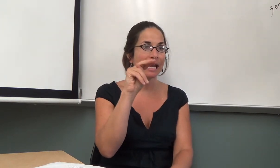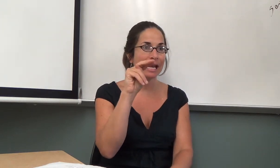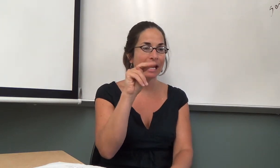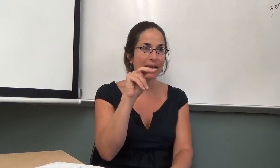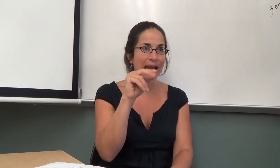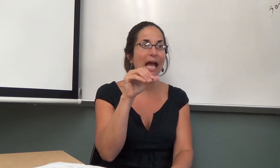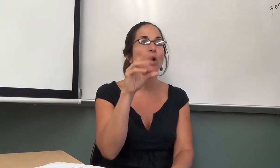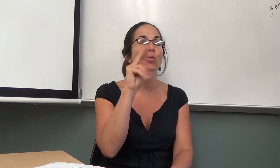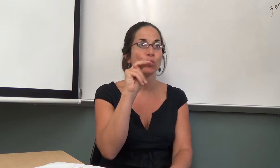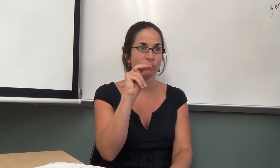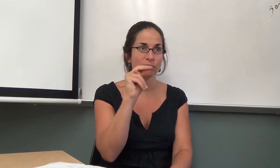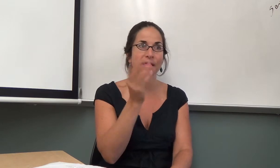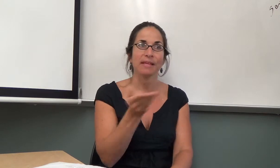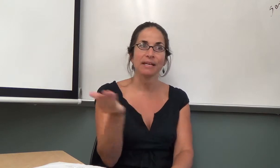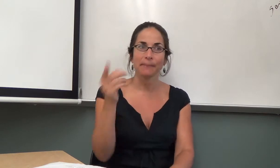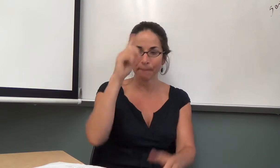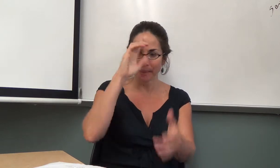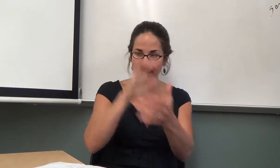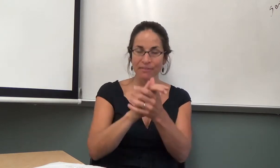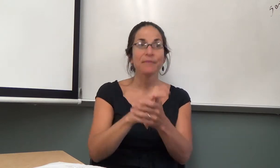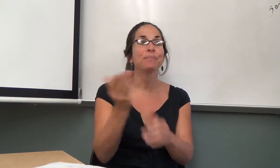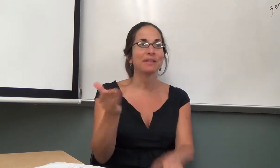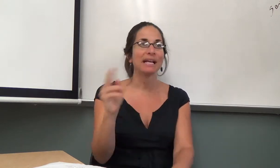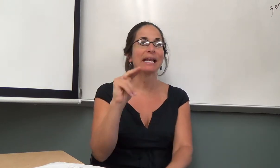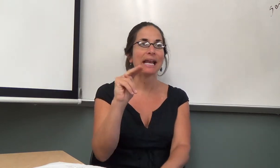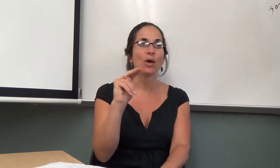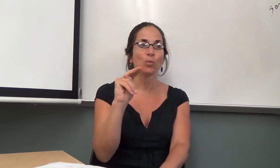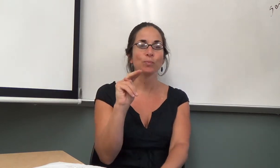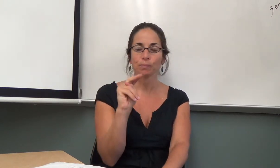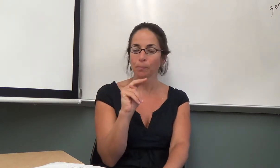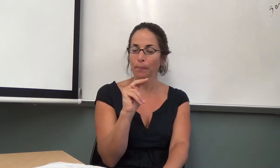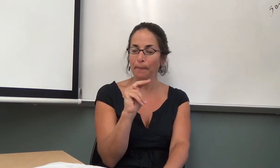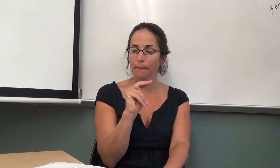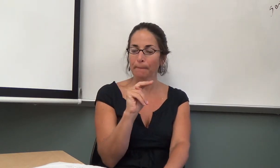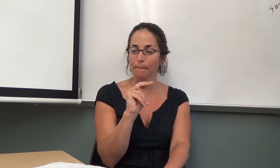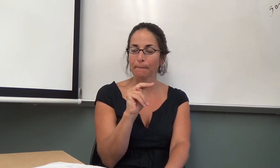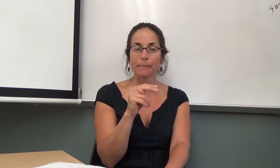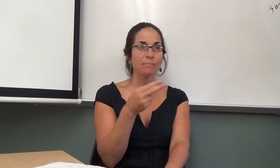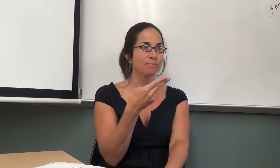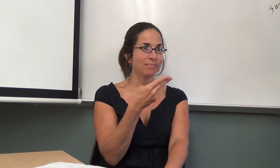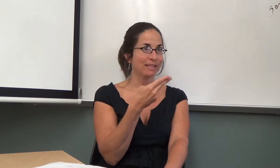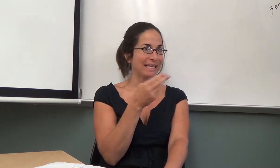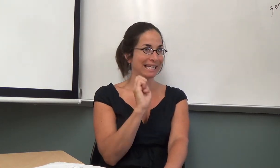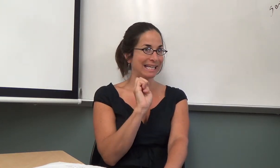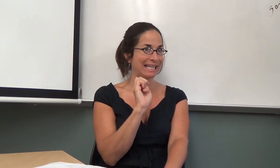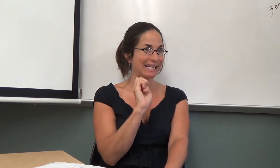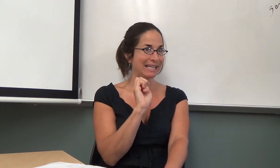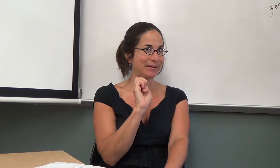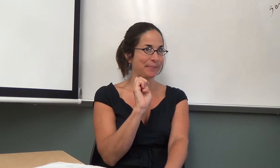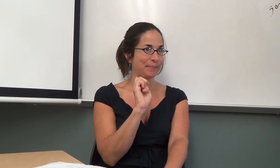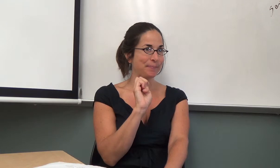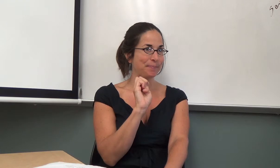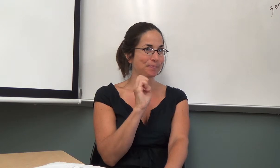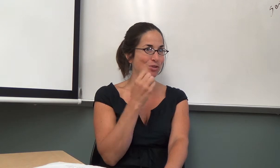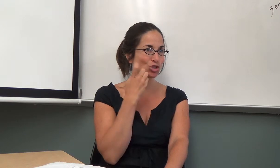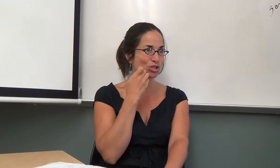a thing. And then David, I'm going to come back to you. He. We just said it was something just like the other one. What was